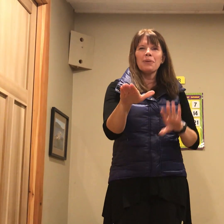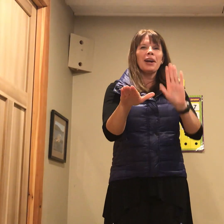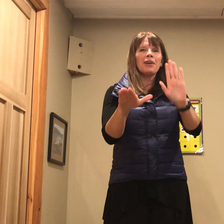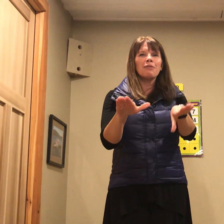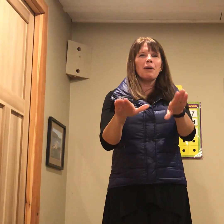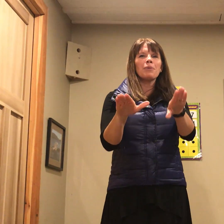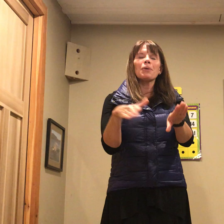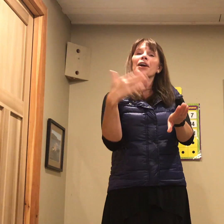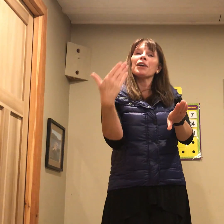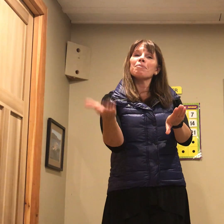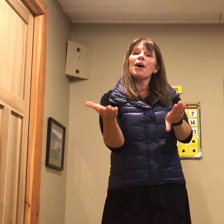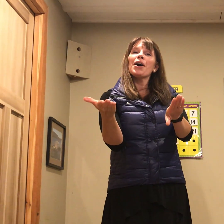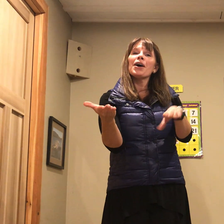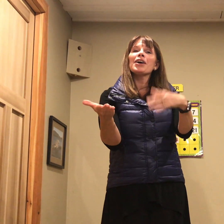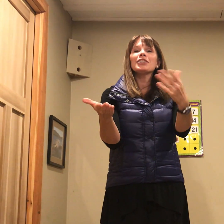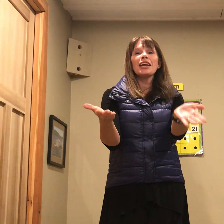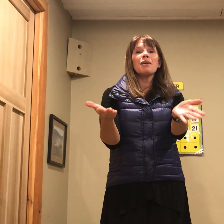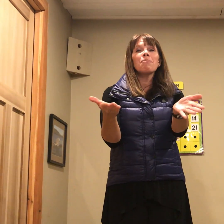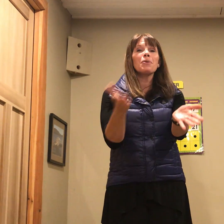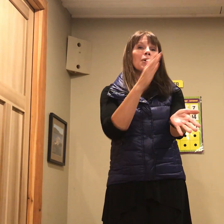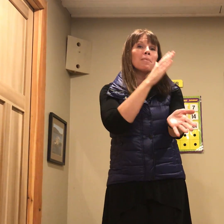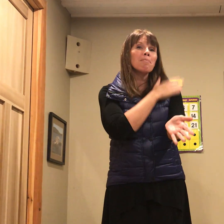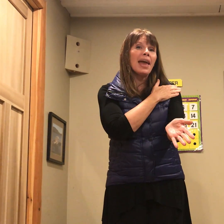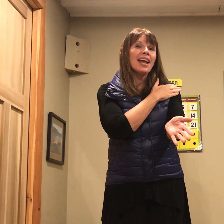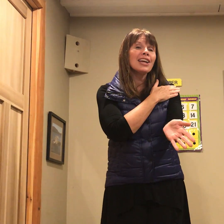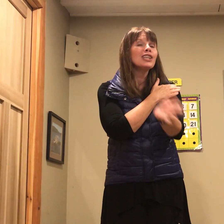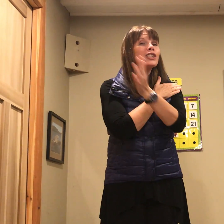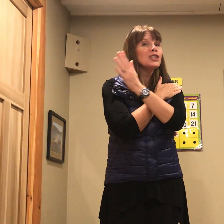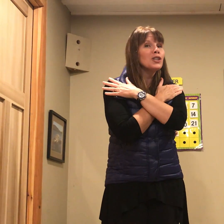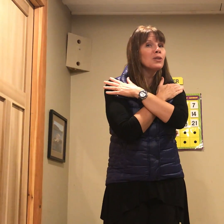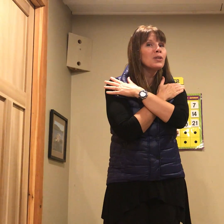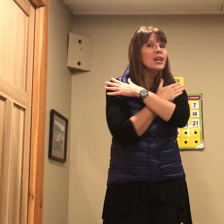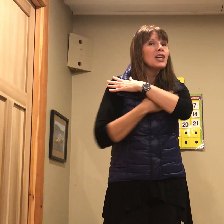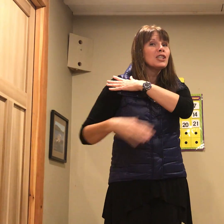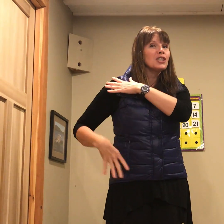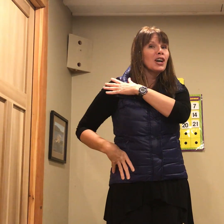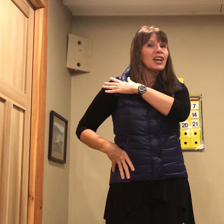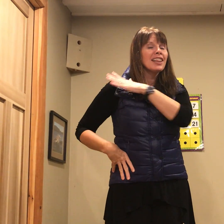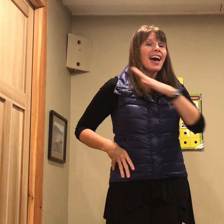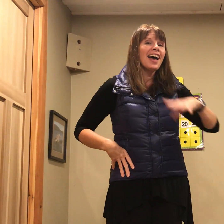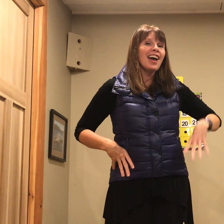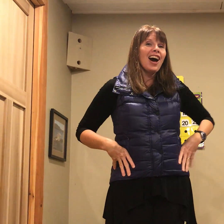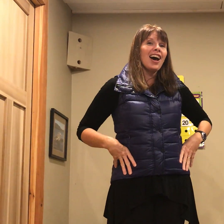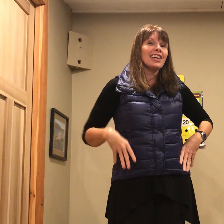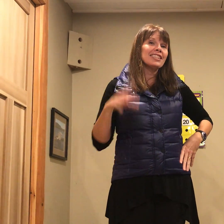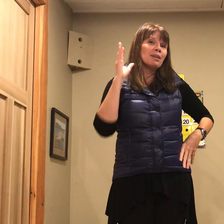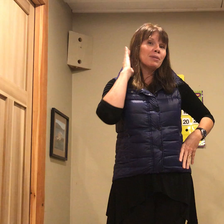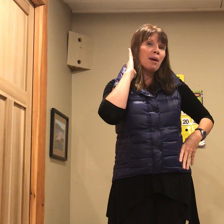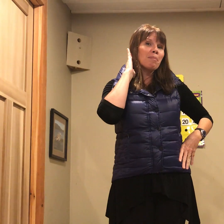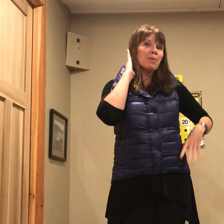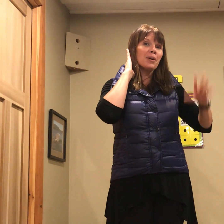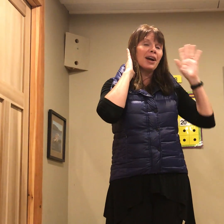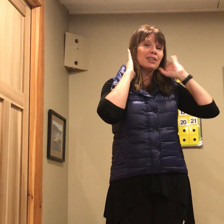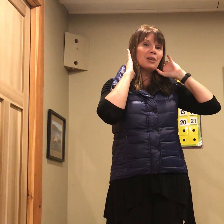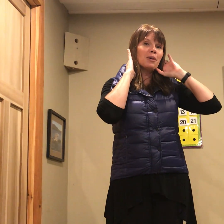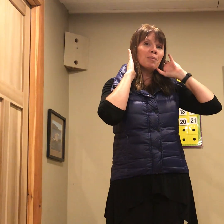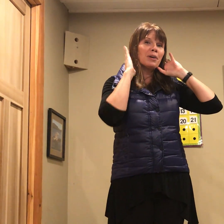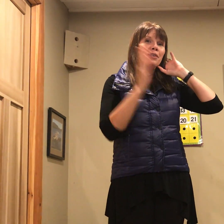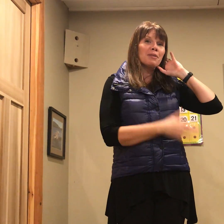January, February, March, April, May, June, July, August, September, October,